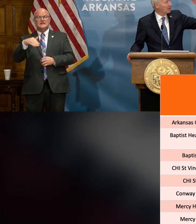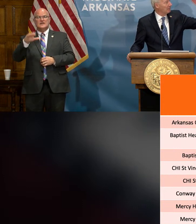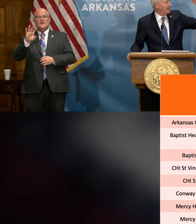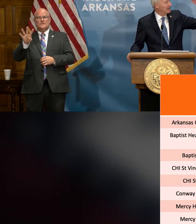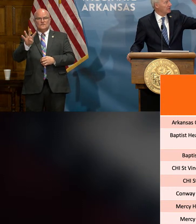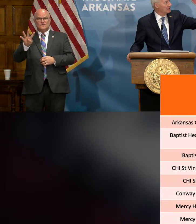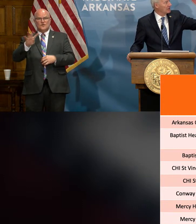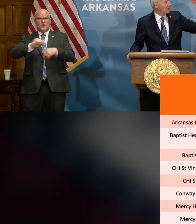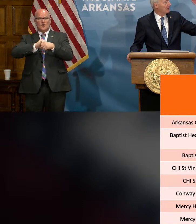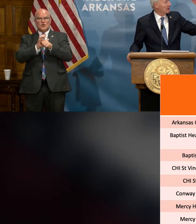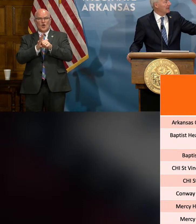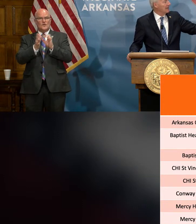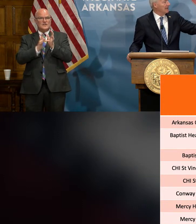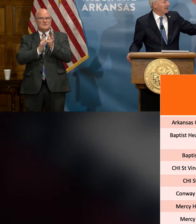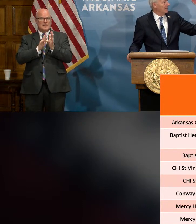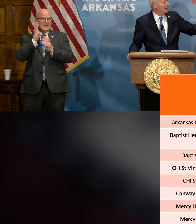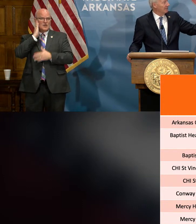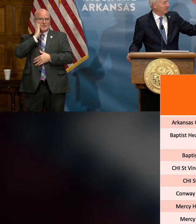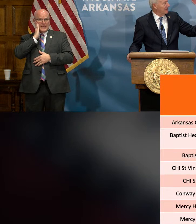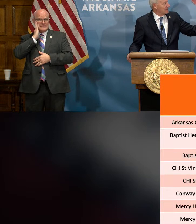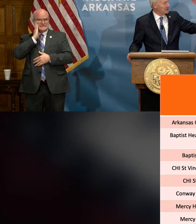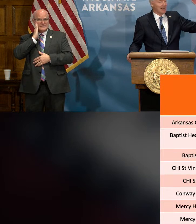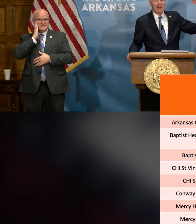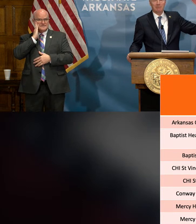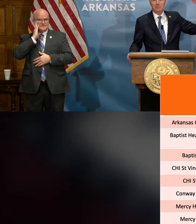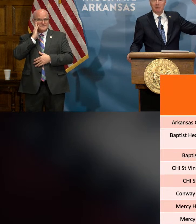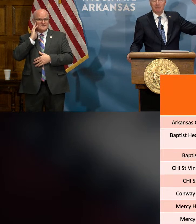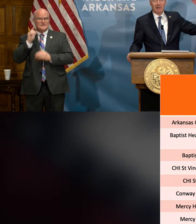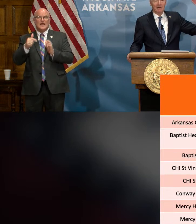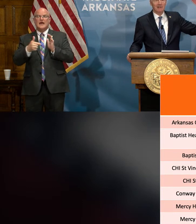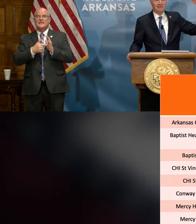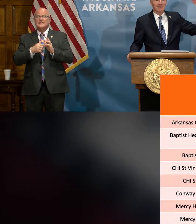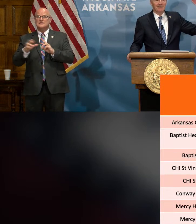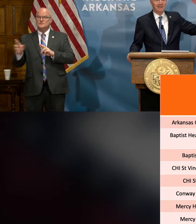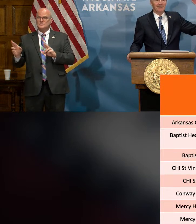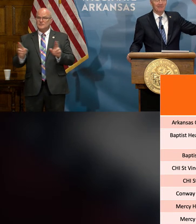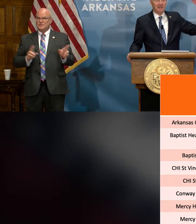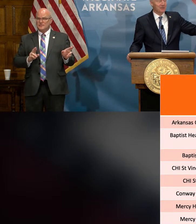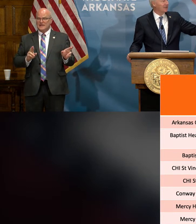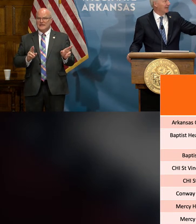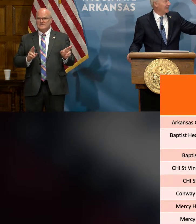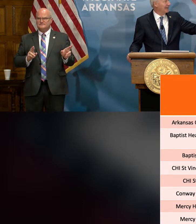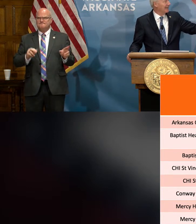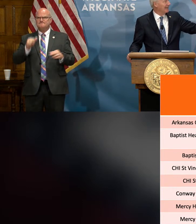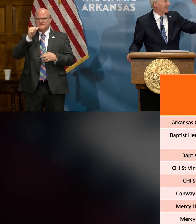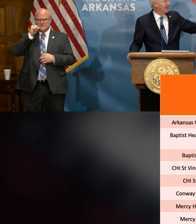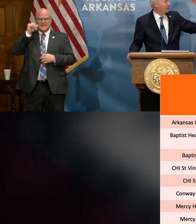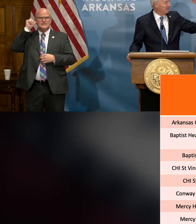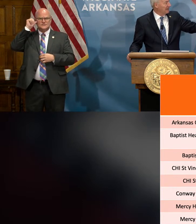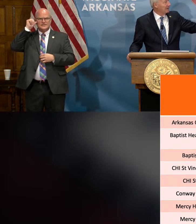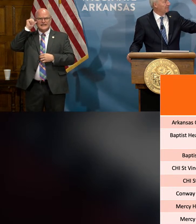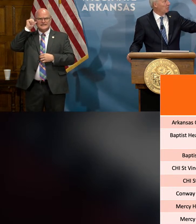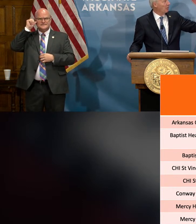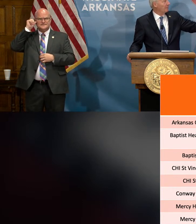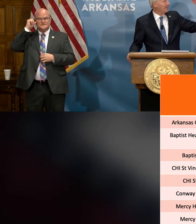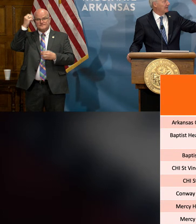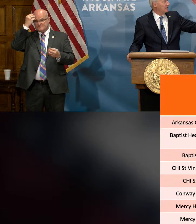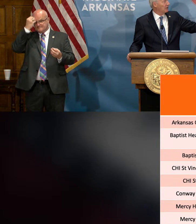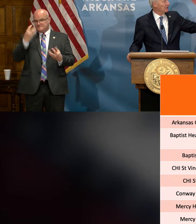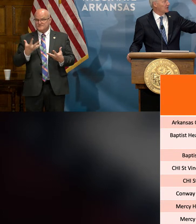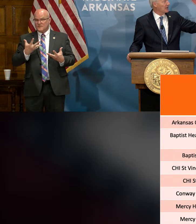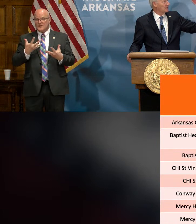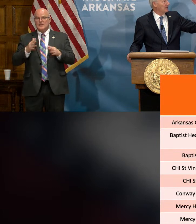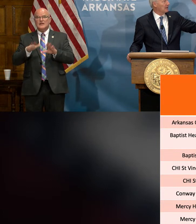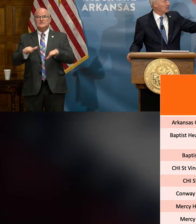COVID medical beds you'll see over there. This slide was prepared yesterday, and we've been informed